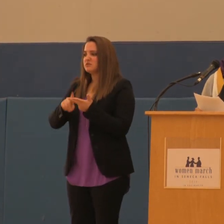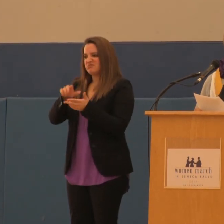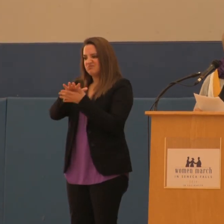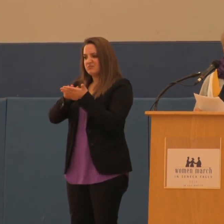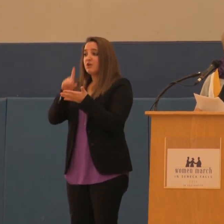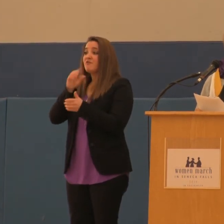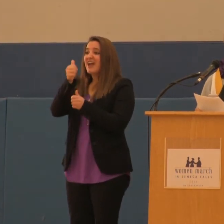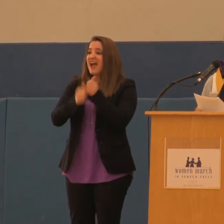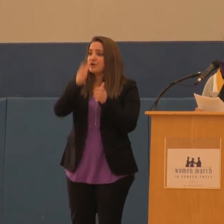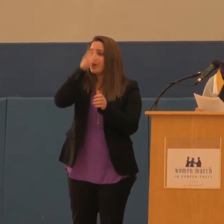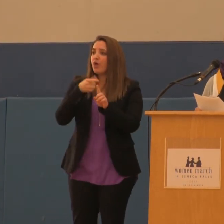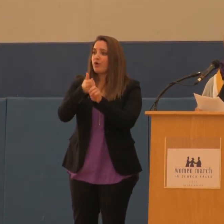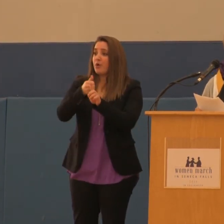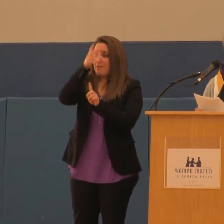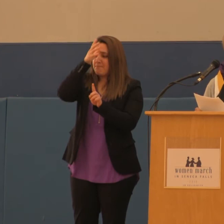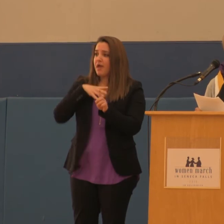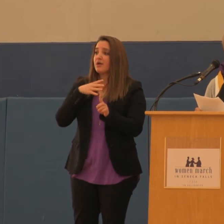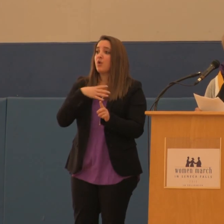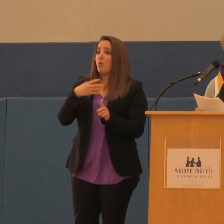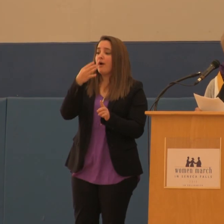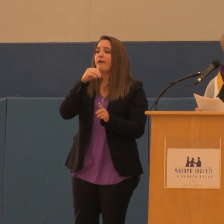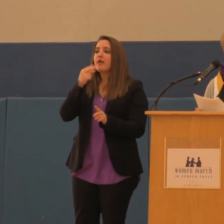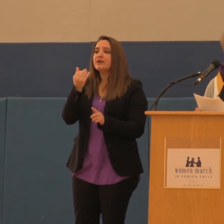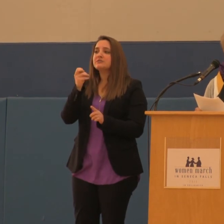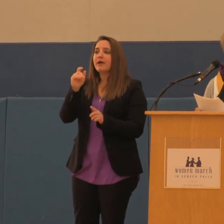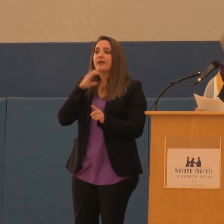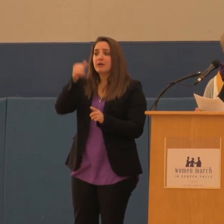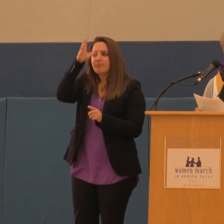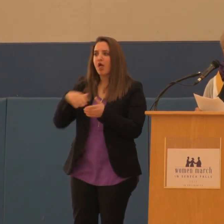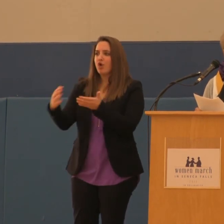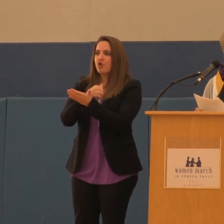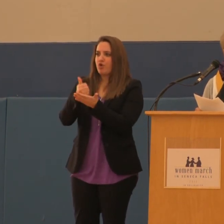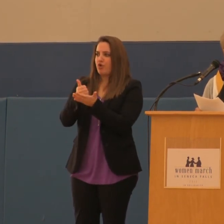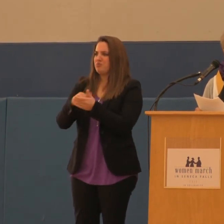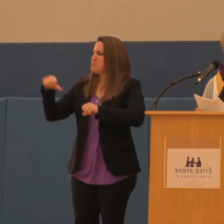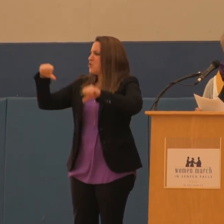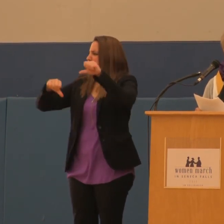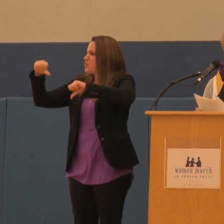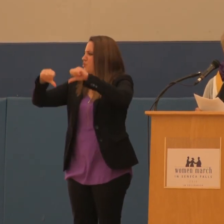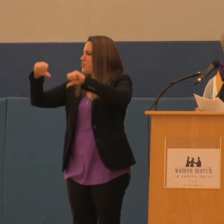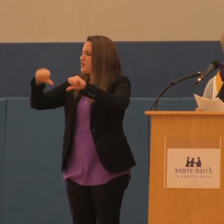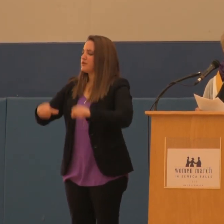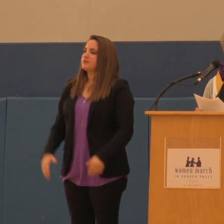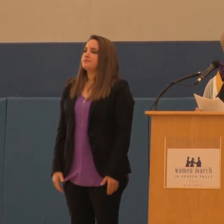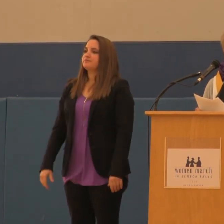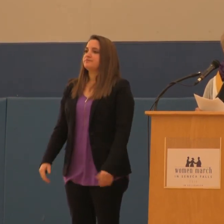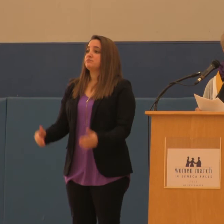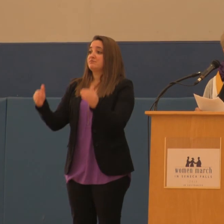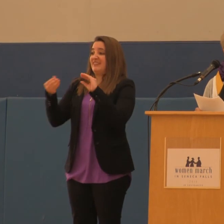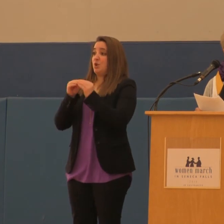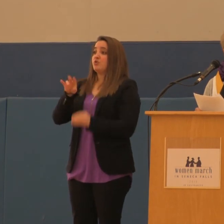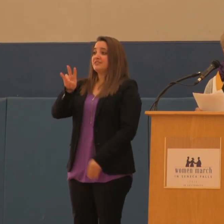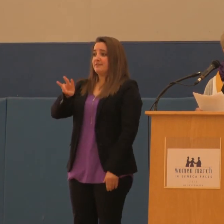for every dollar earned by white non-Hispanic males. Well, I would have wanted to do it too, you know.